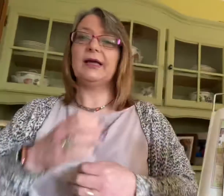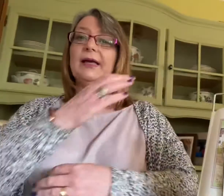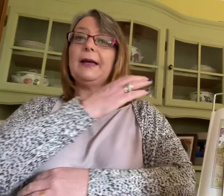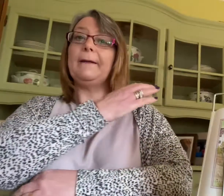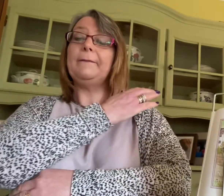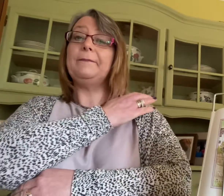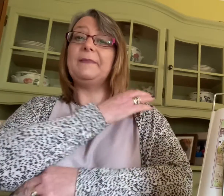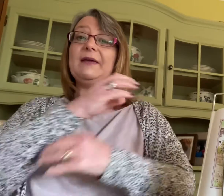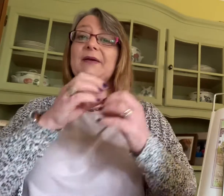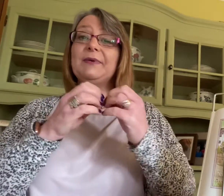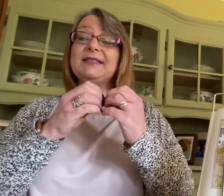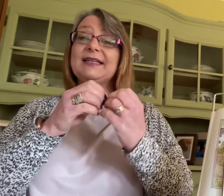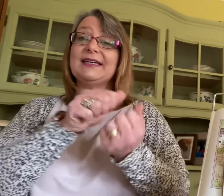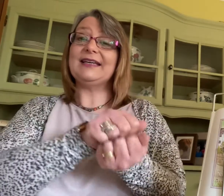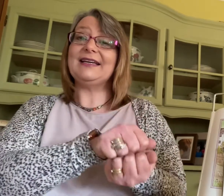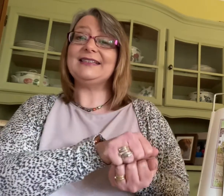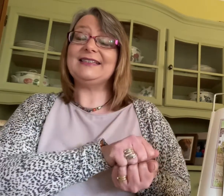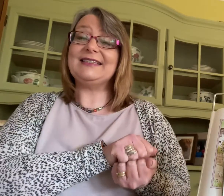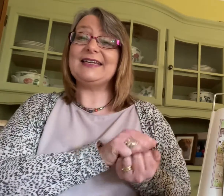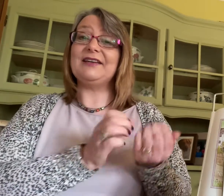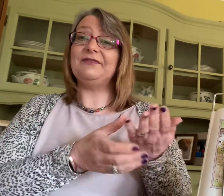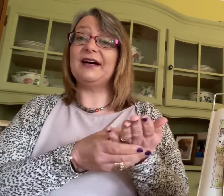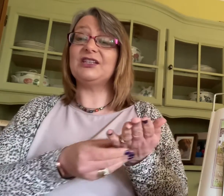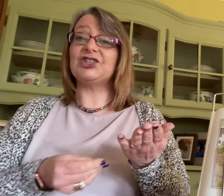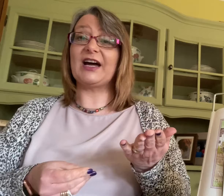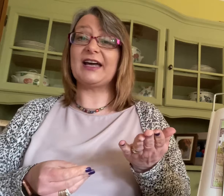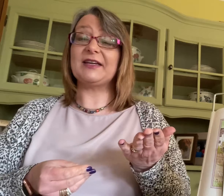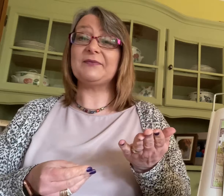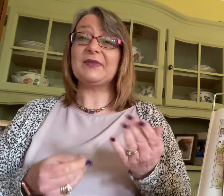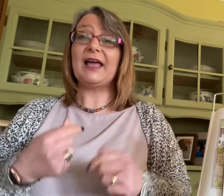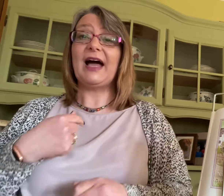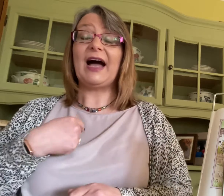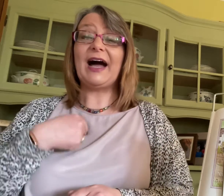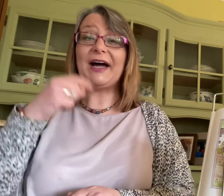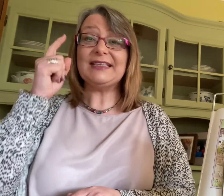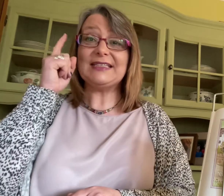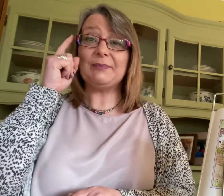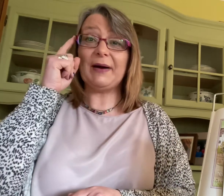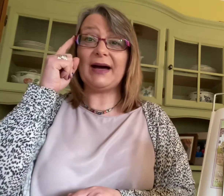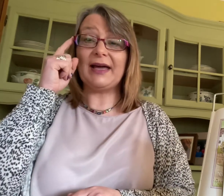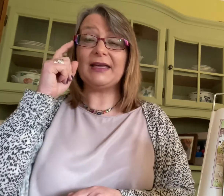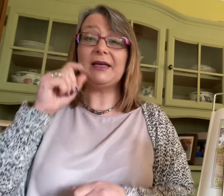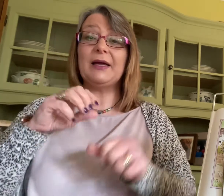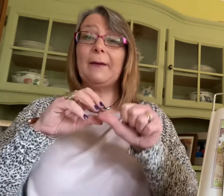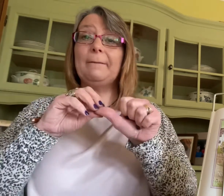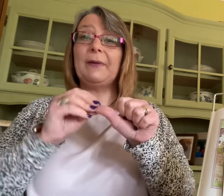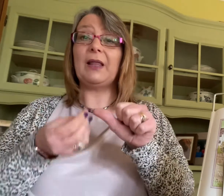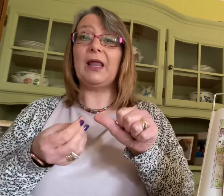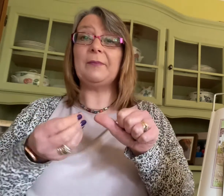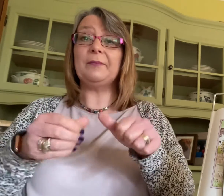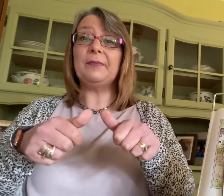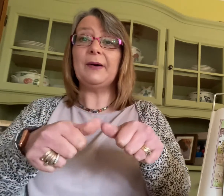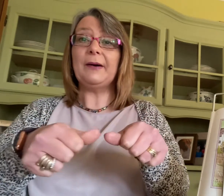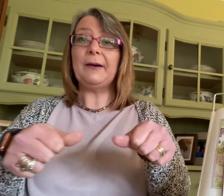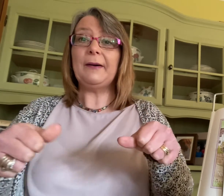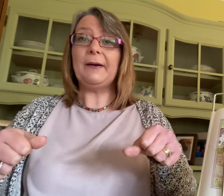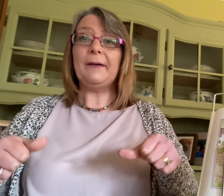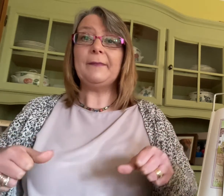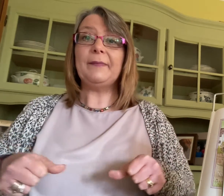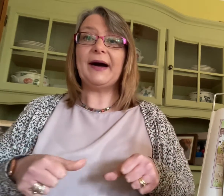Baby Bunting is safe and dry. I spy Plum Pie.